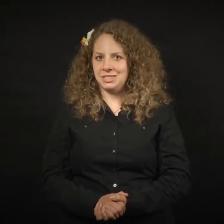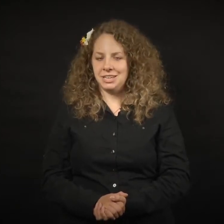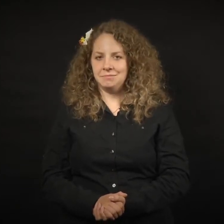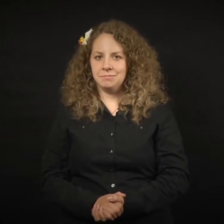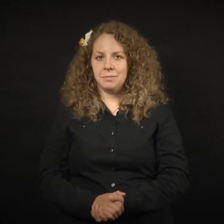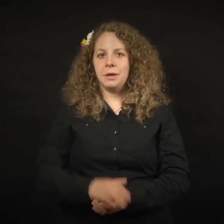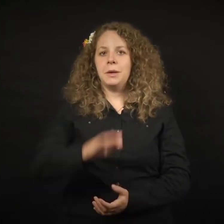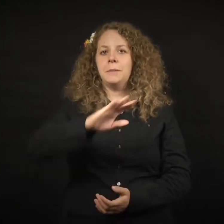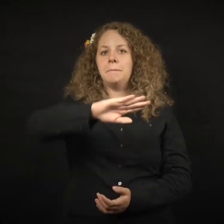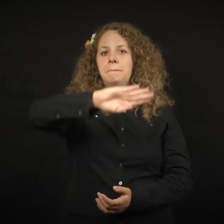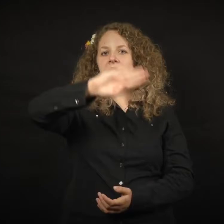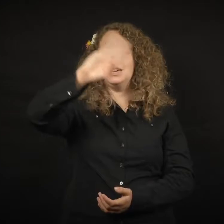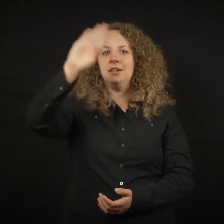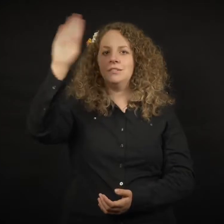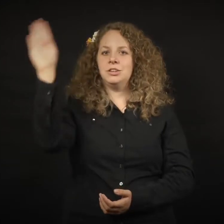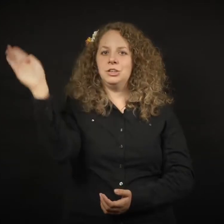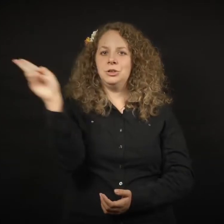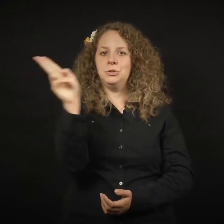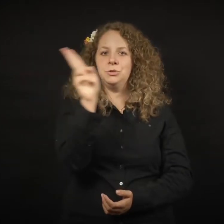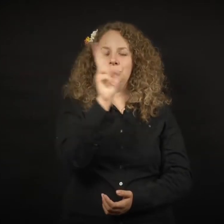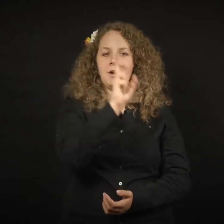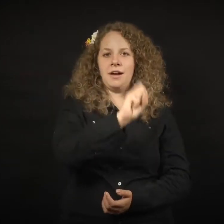busy. B-U-S-Y.